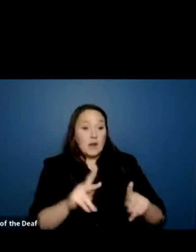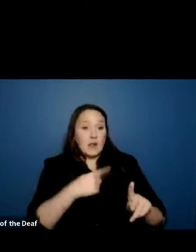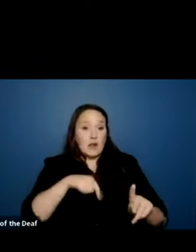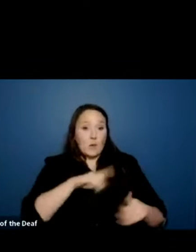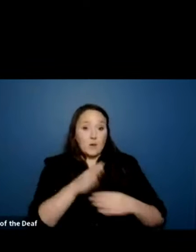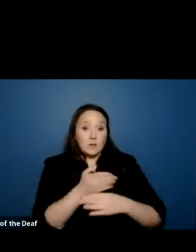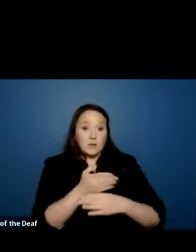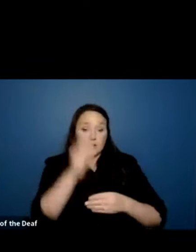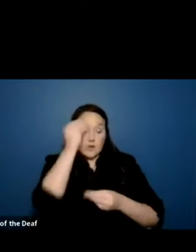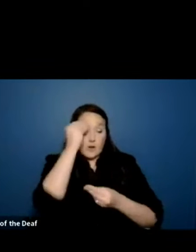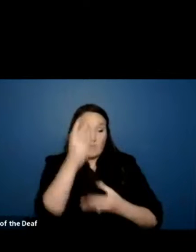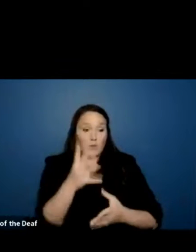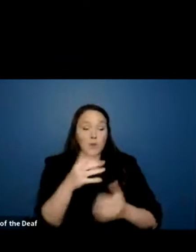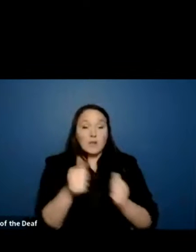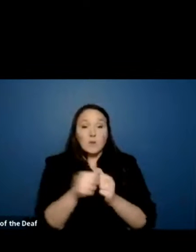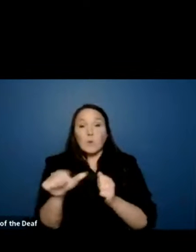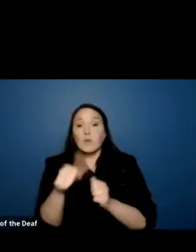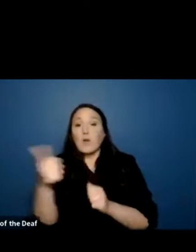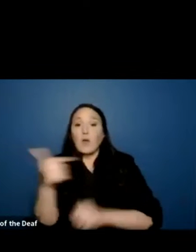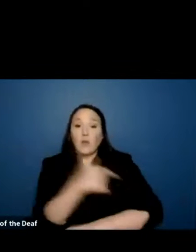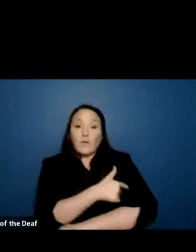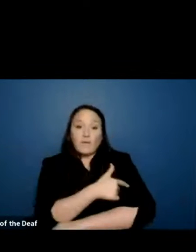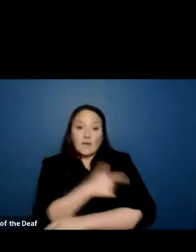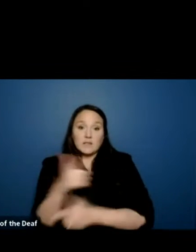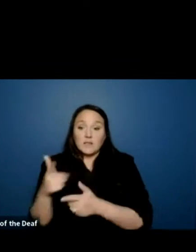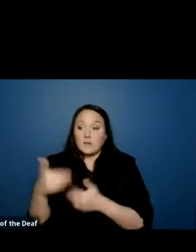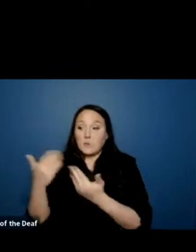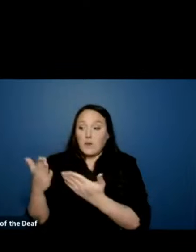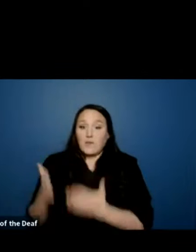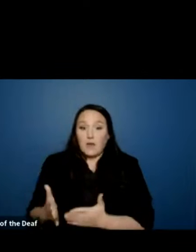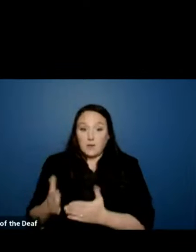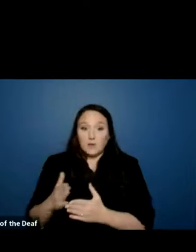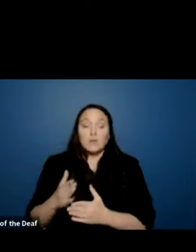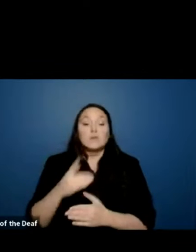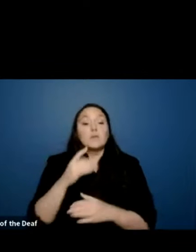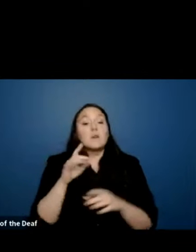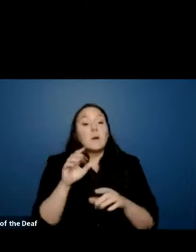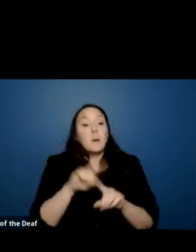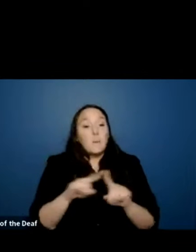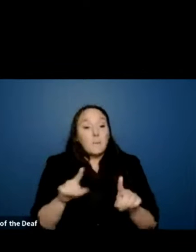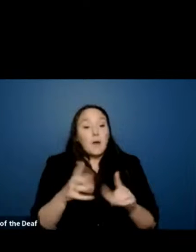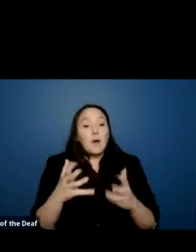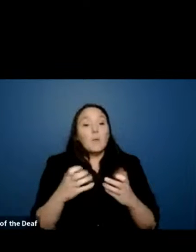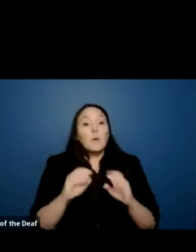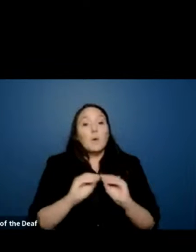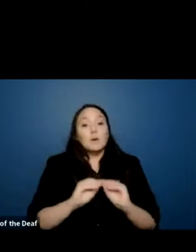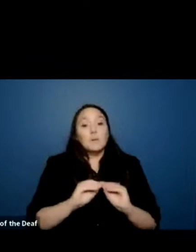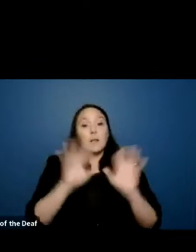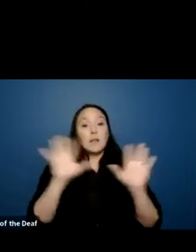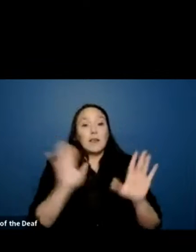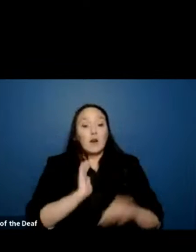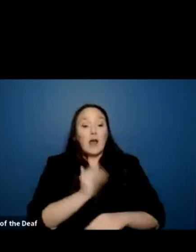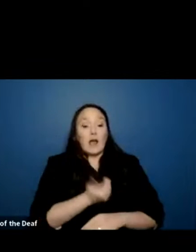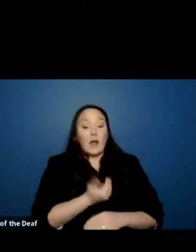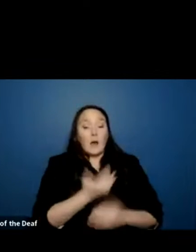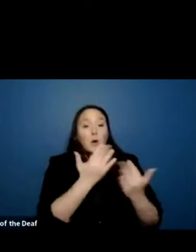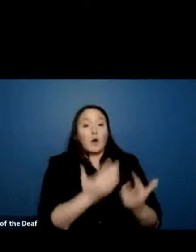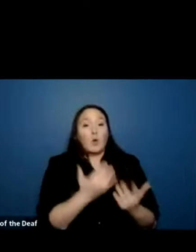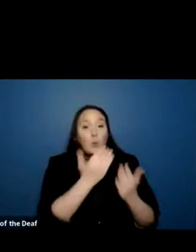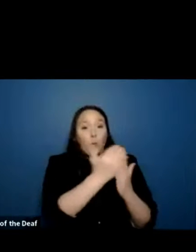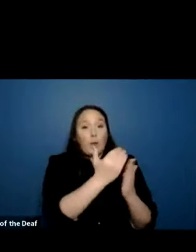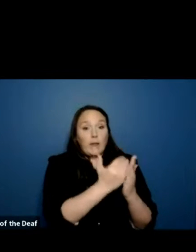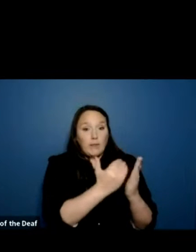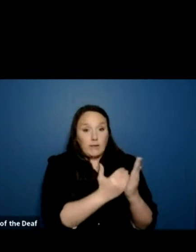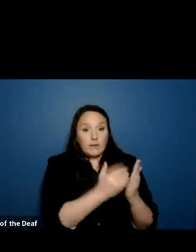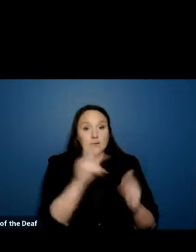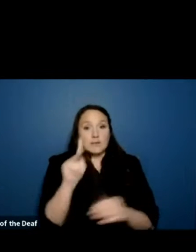with other vaccine providers in our community. That said, we want to be very clear that this is our wait list, Knox County Health Department's wait